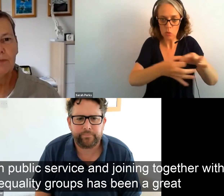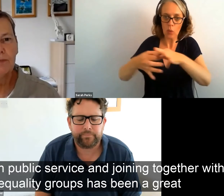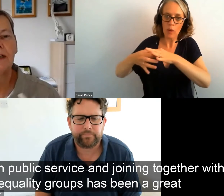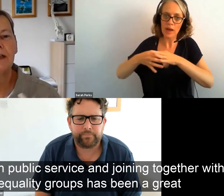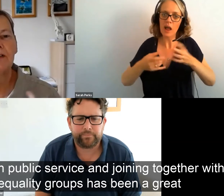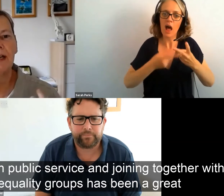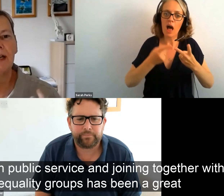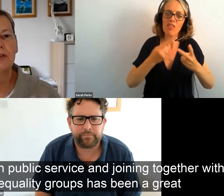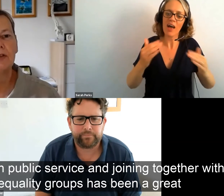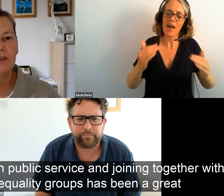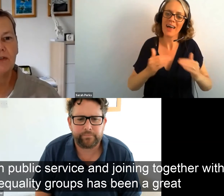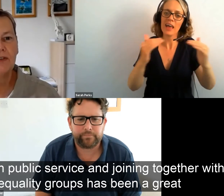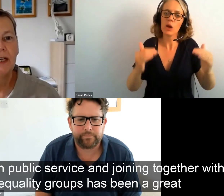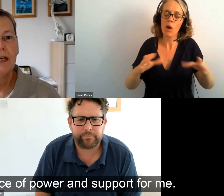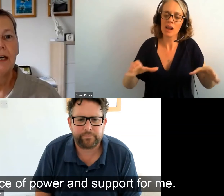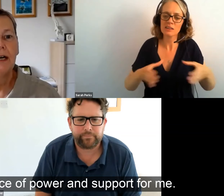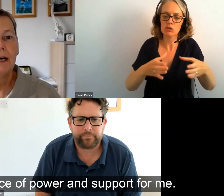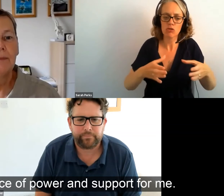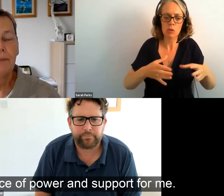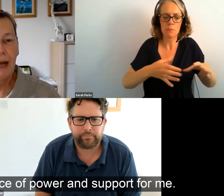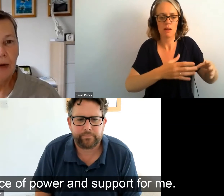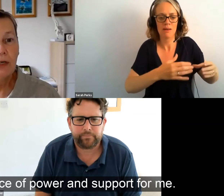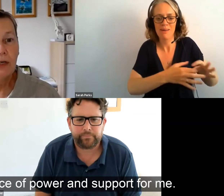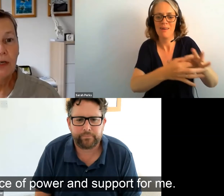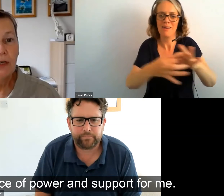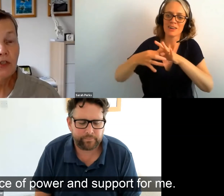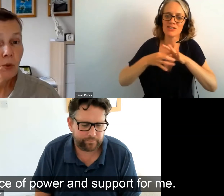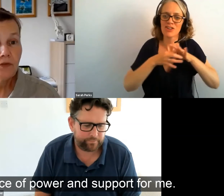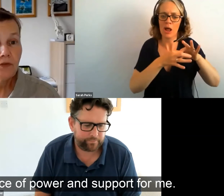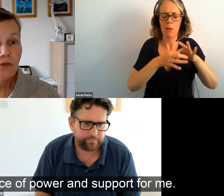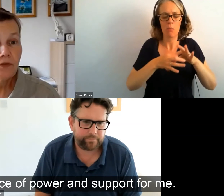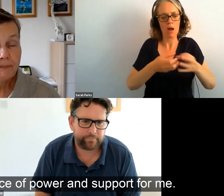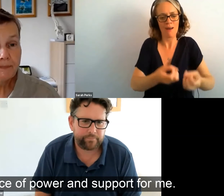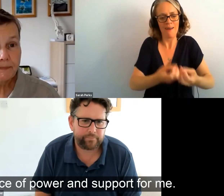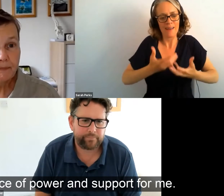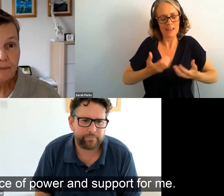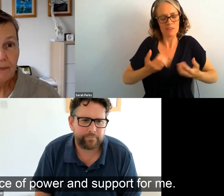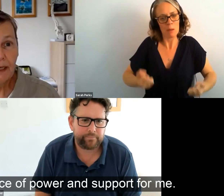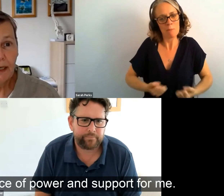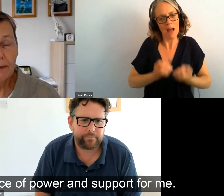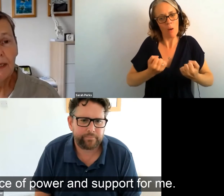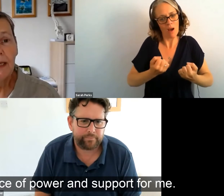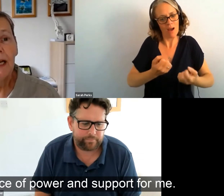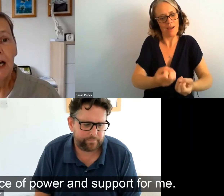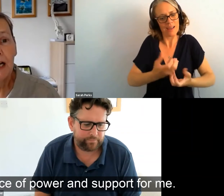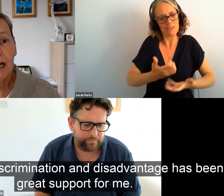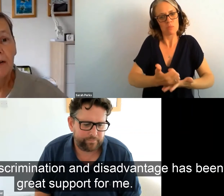has been a great source of power and support for me.